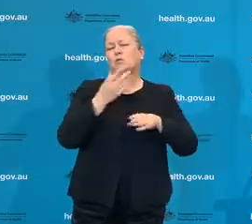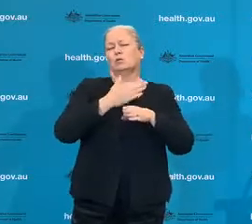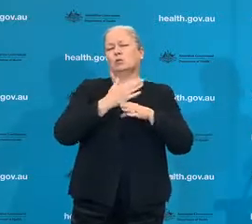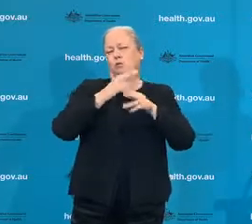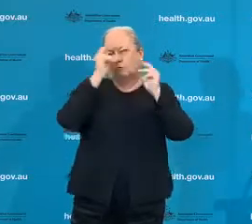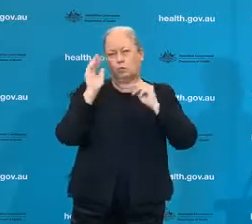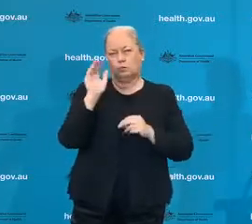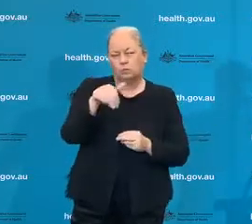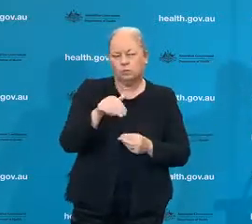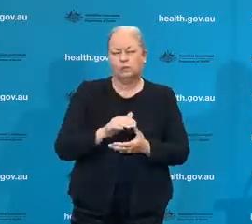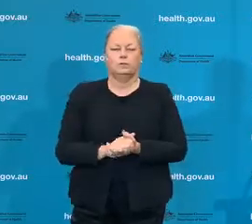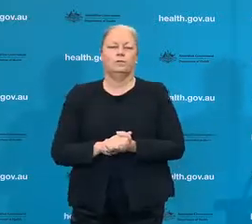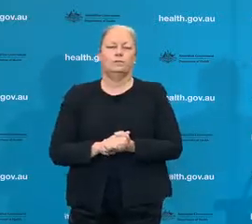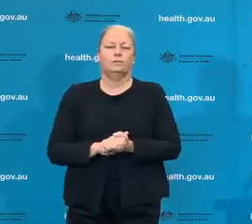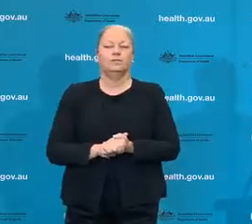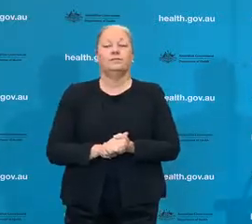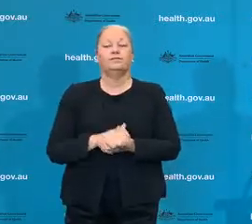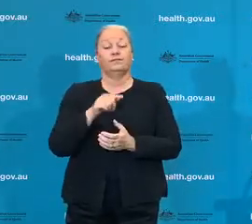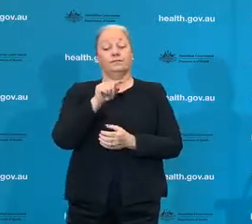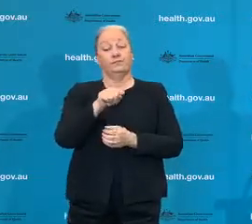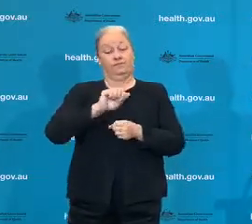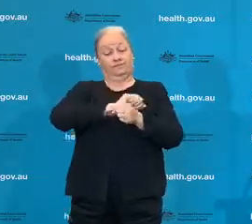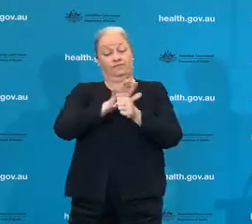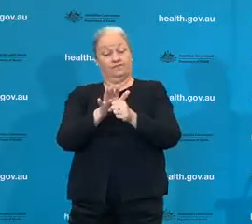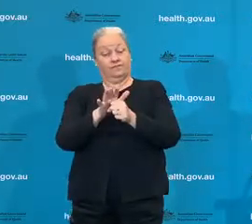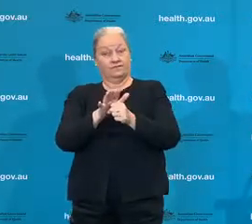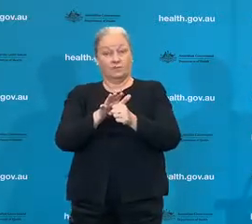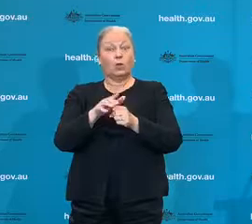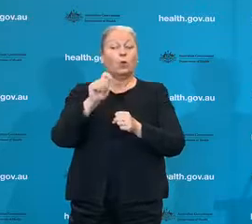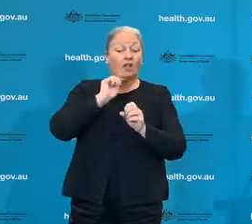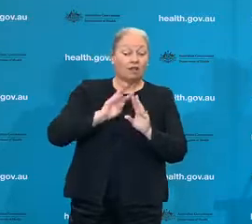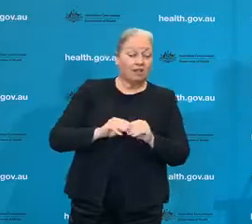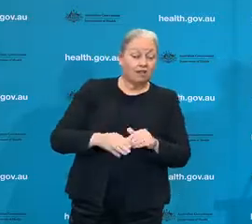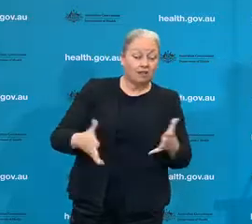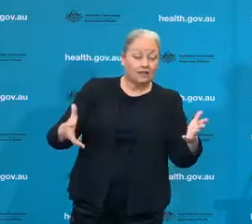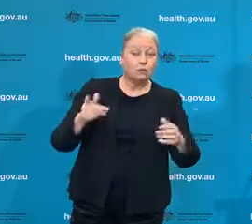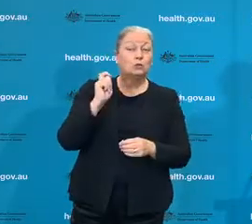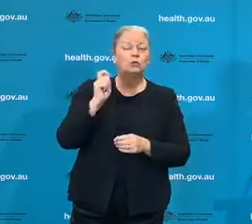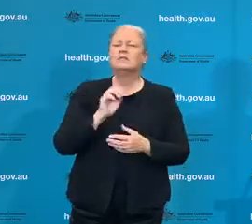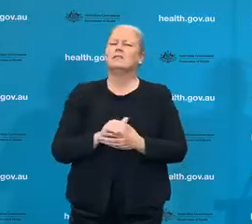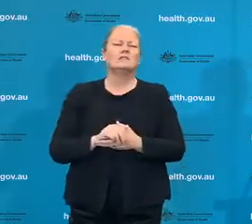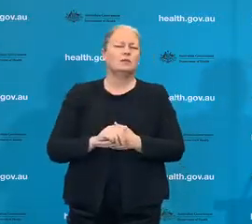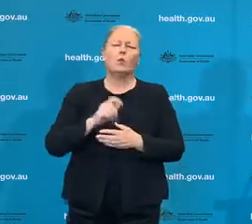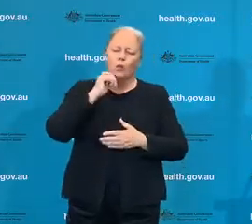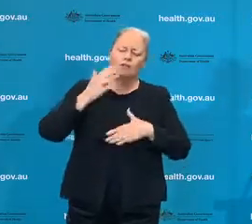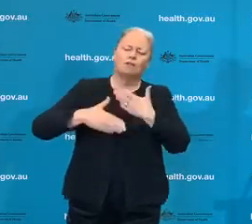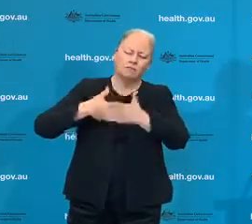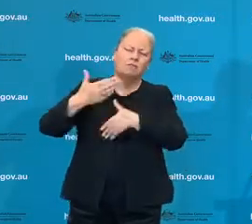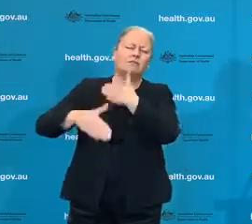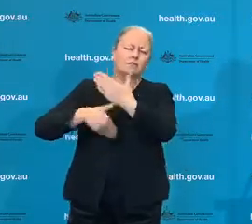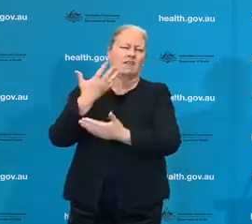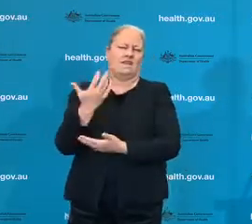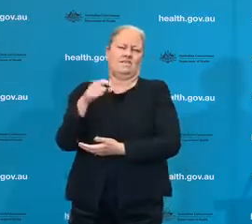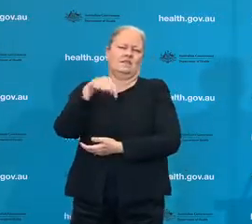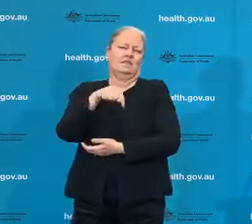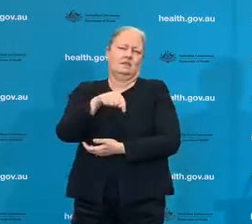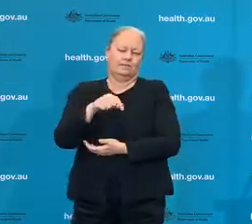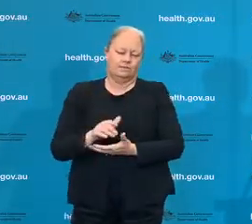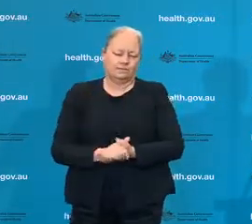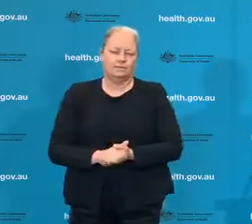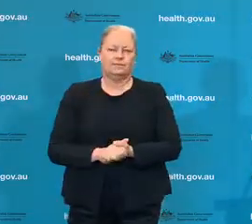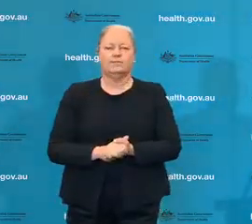COVID-19 is with us for the foreseeable future. Our healthcare workers deserve the best protection. The reasons for their infection